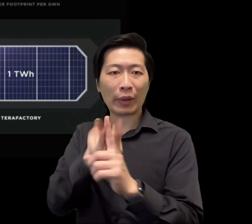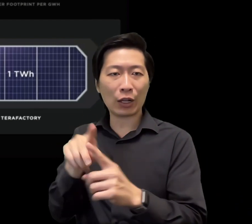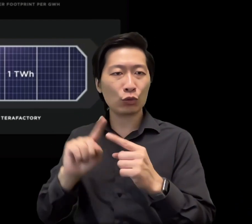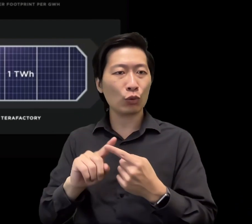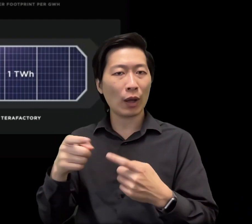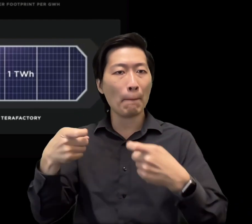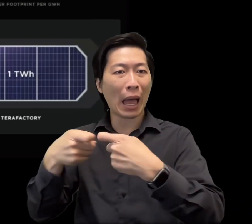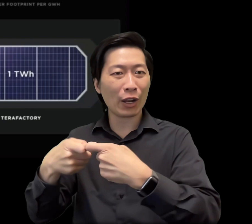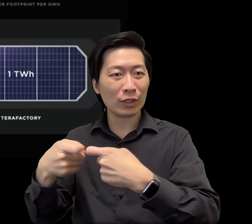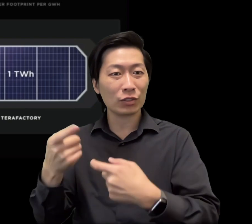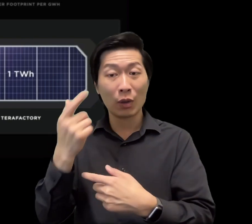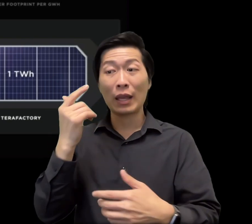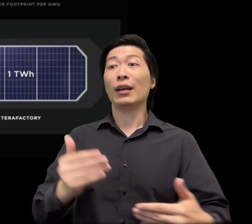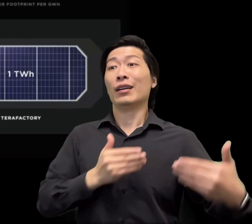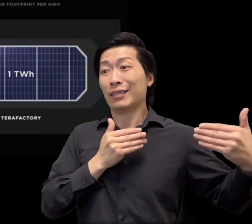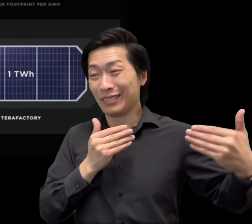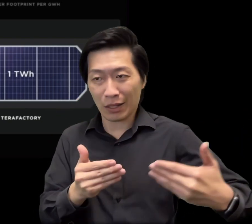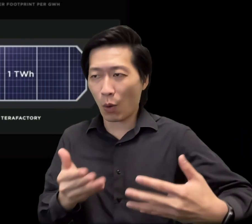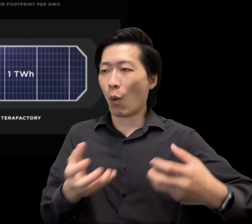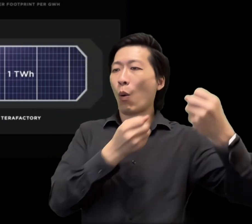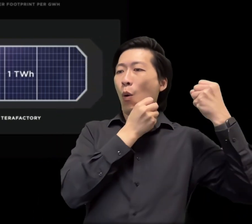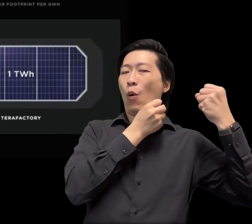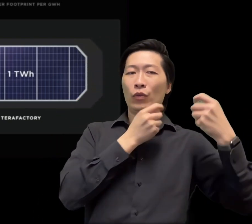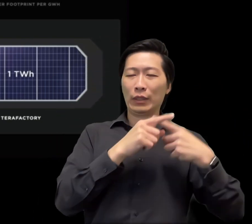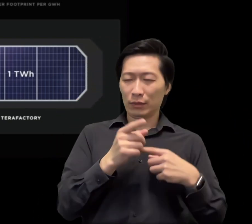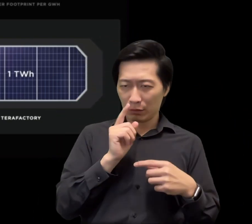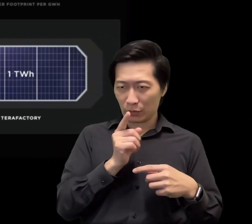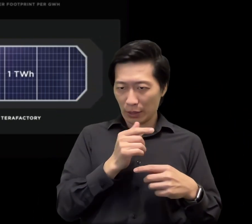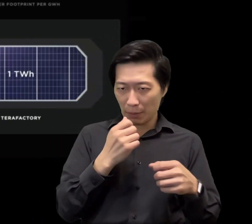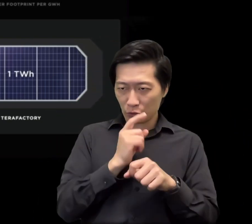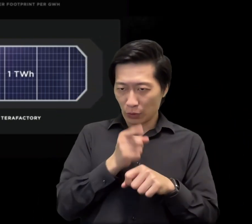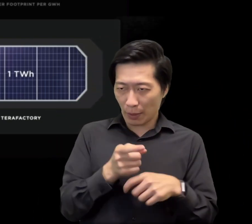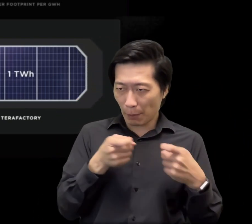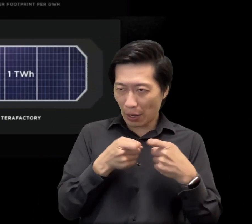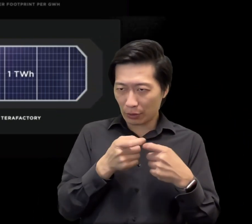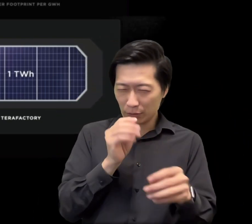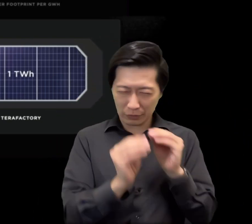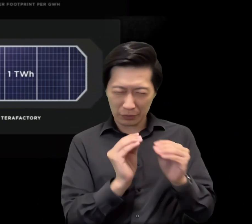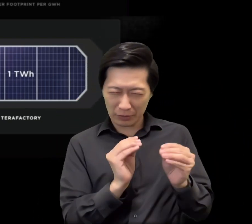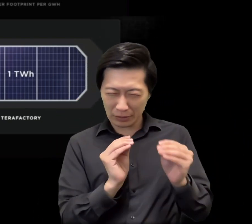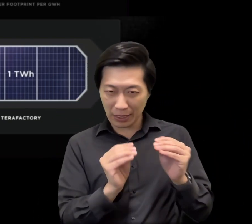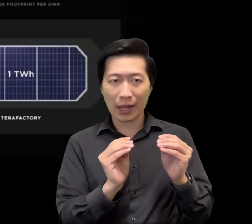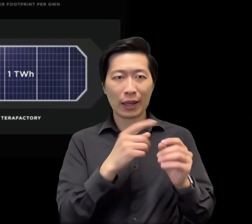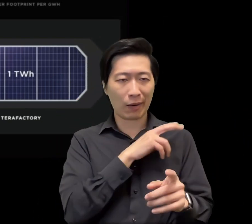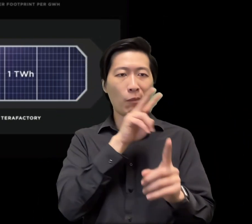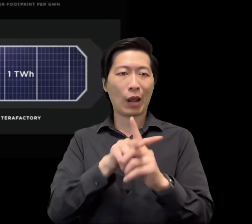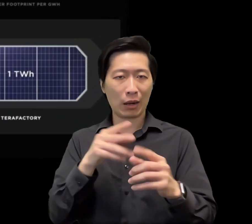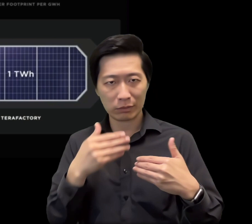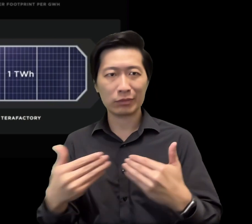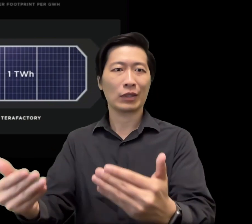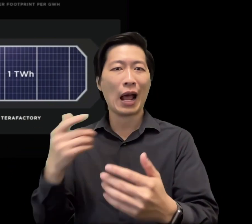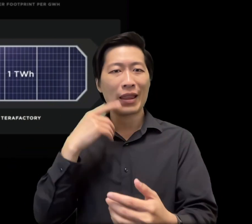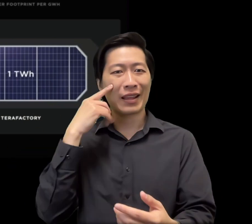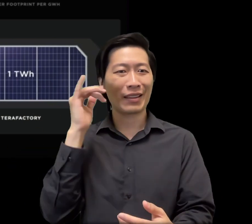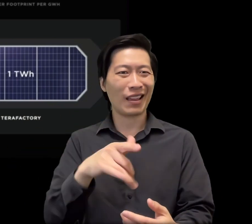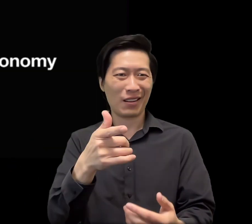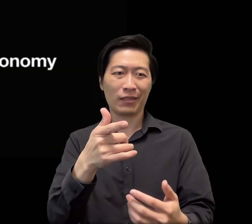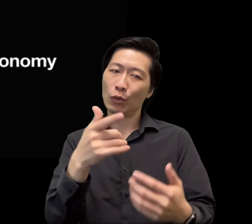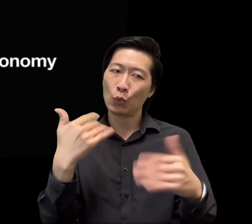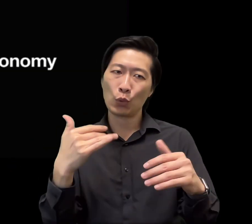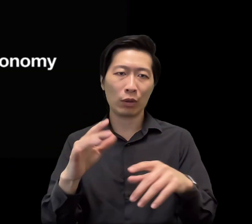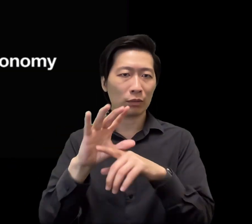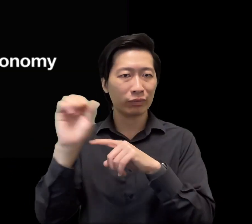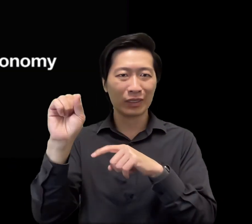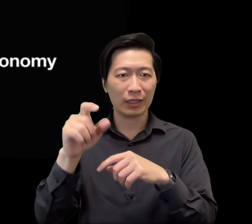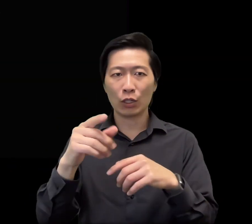head start on building this like massive production capacity until they could have this battery. And so that's what I think is happening. That's the pace of innovation at the